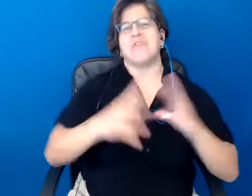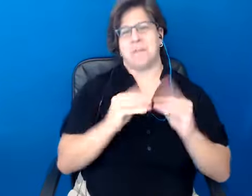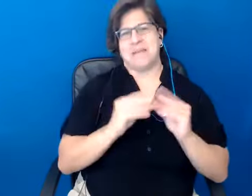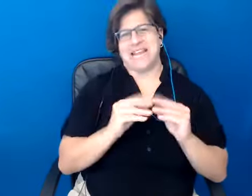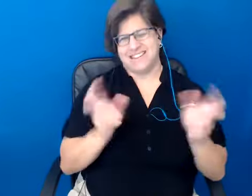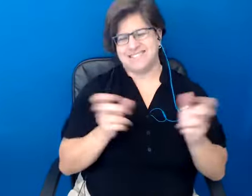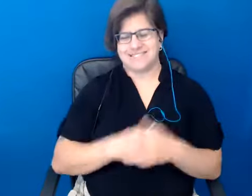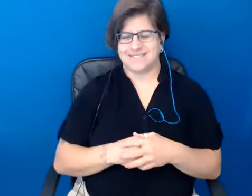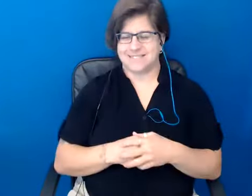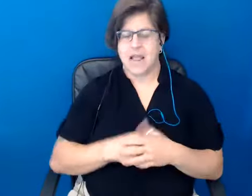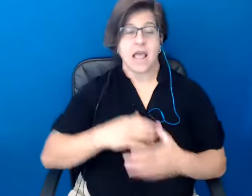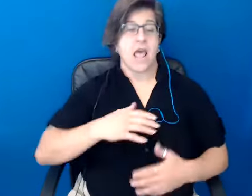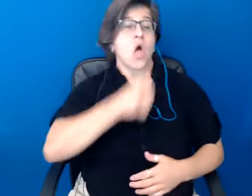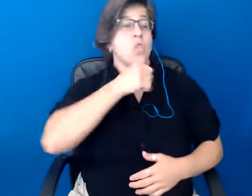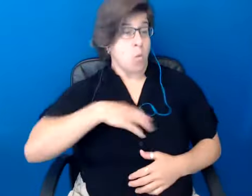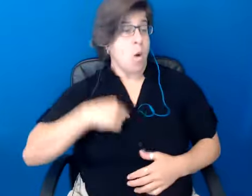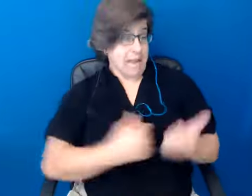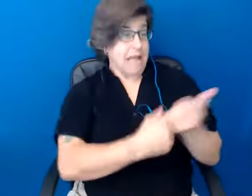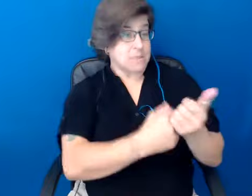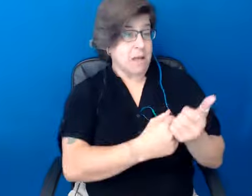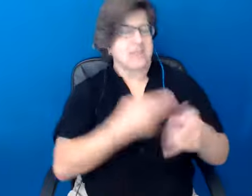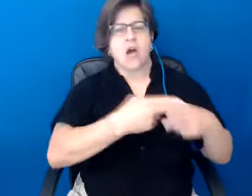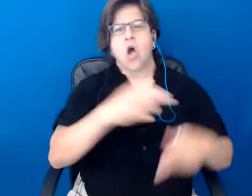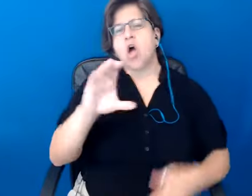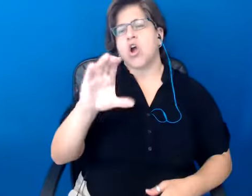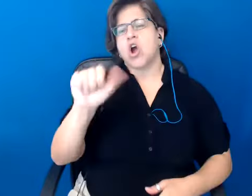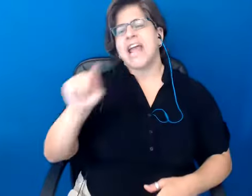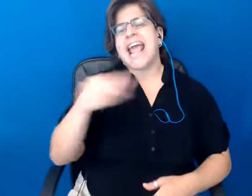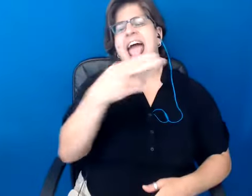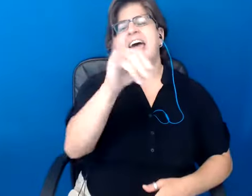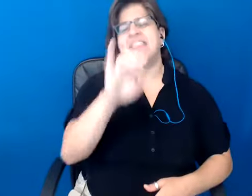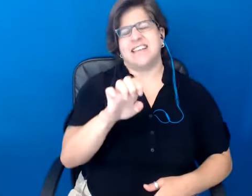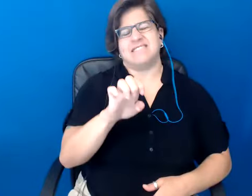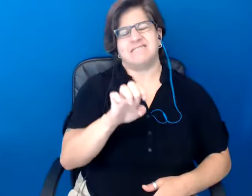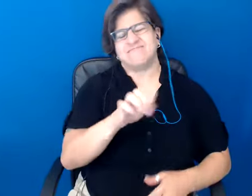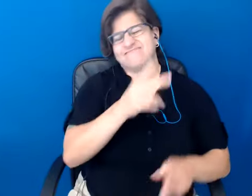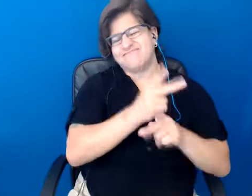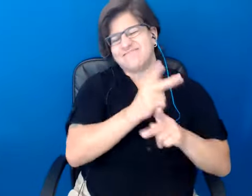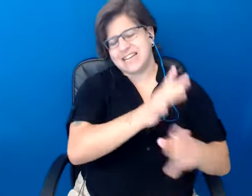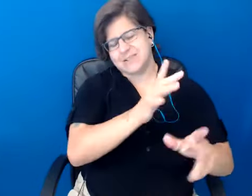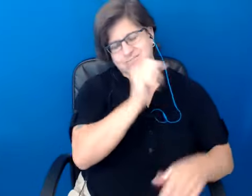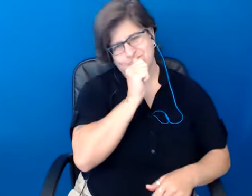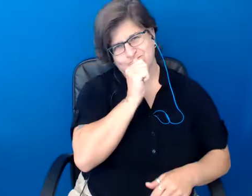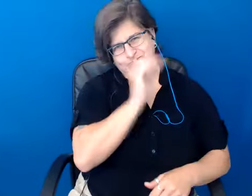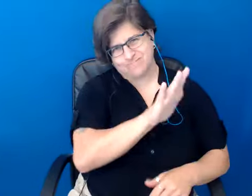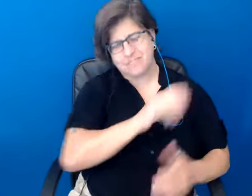call the meeting after the meeting. And I'll call my sponsee Kathy to maintain